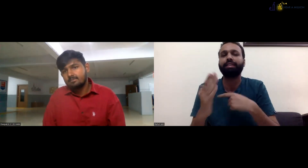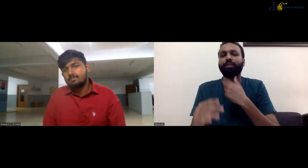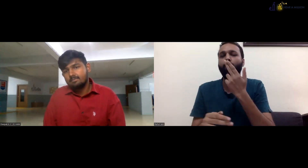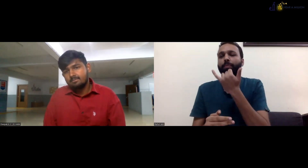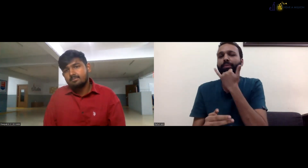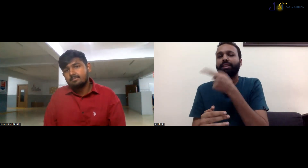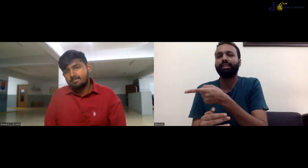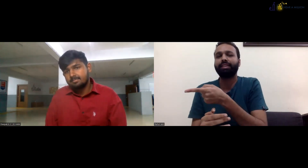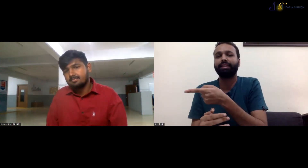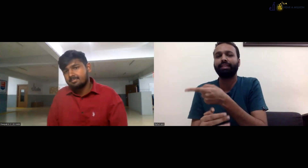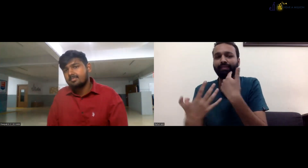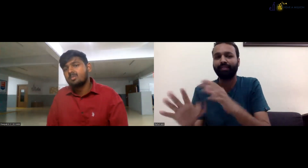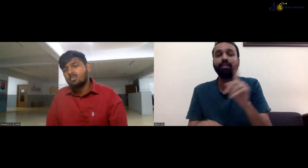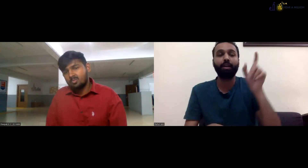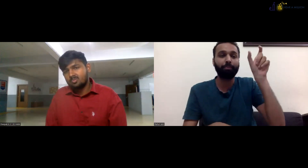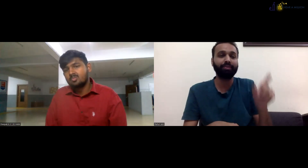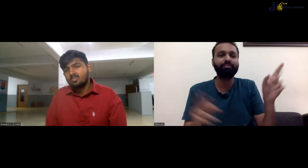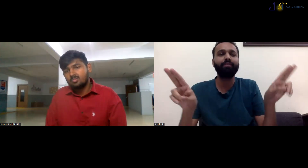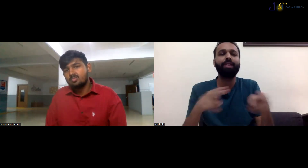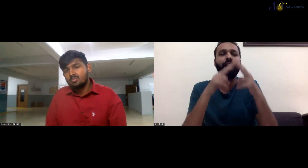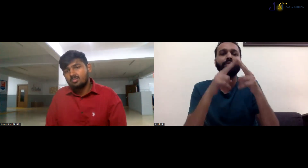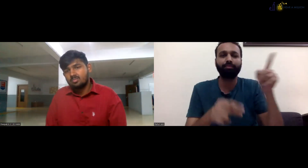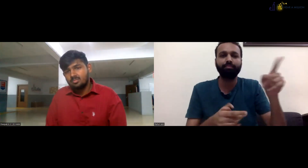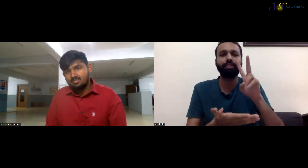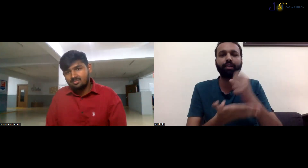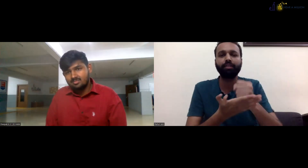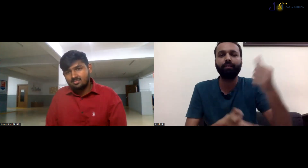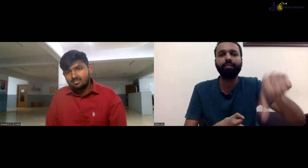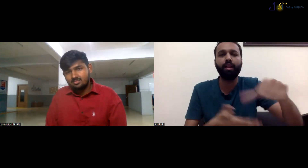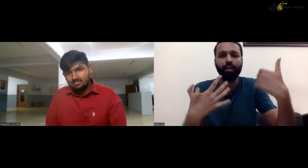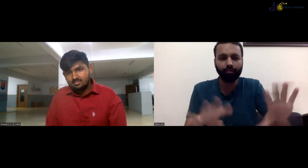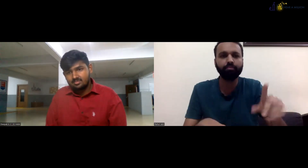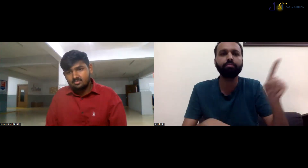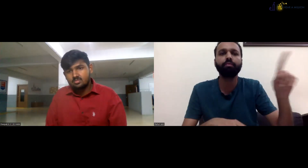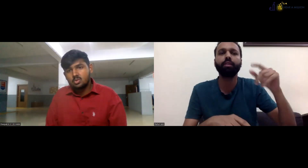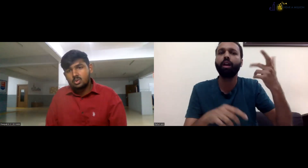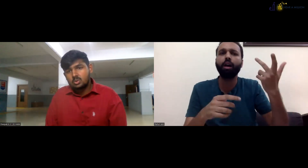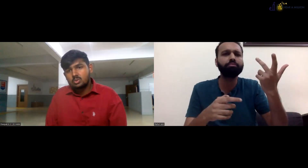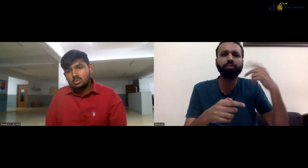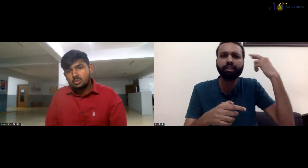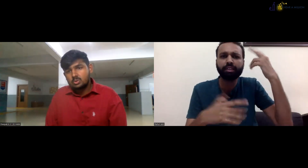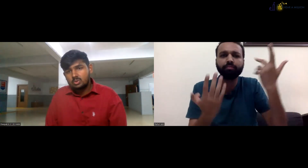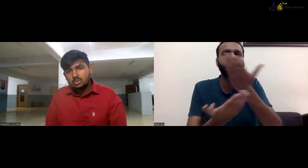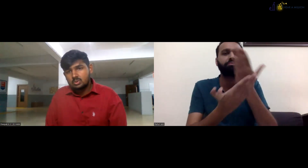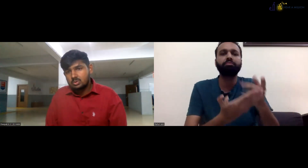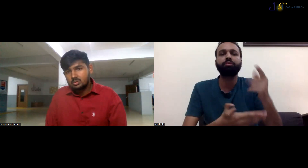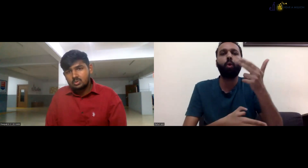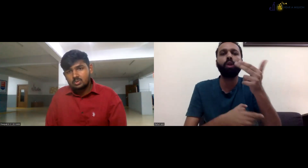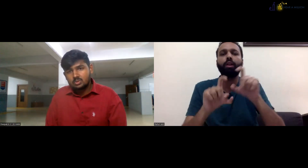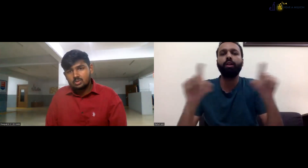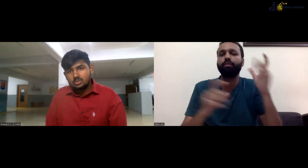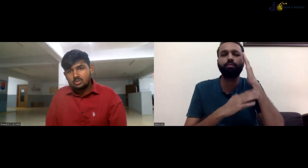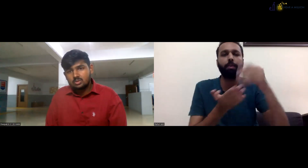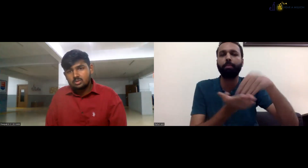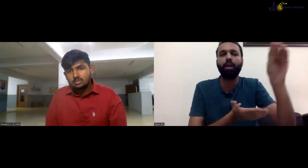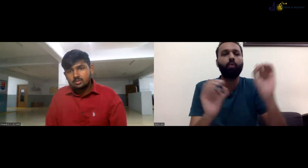why your visa is rejected, which is then you realize that yes, your booking was not clear. So it happened with a person, a friend of mine. His